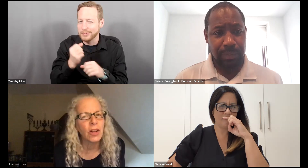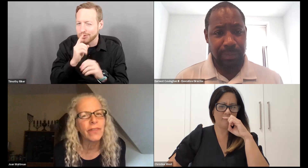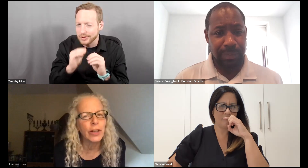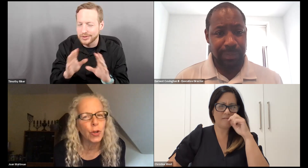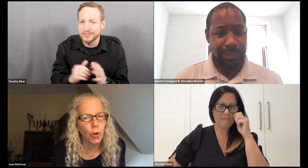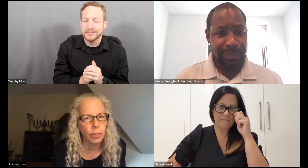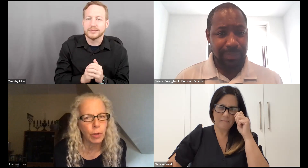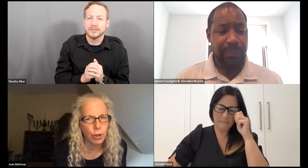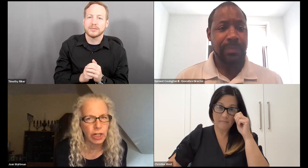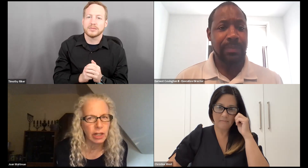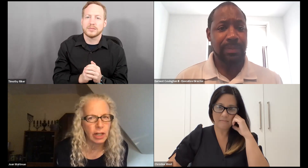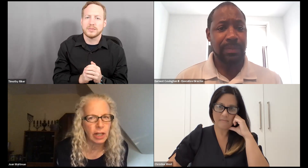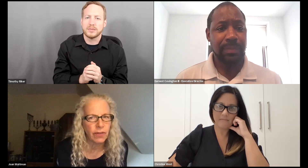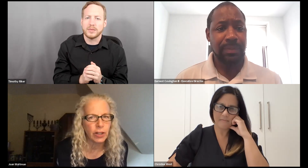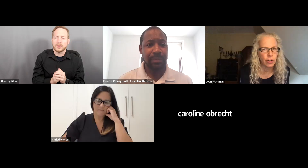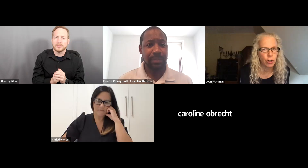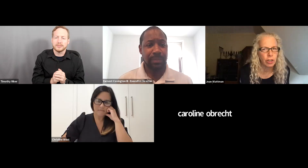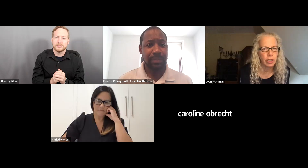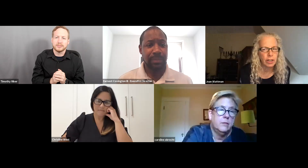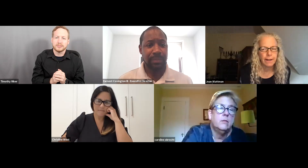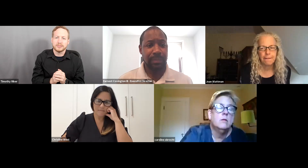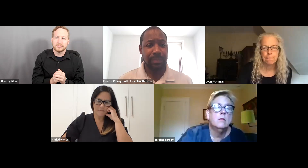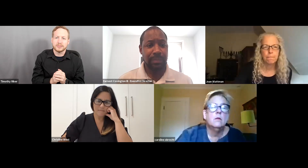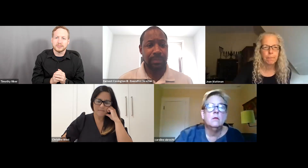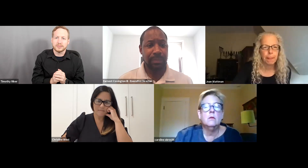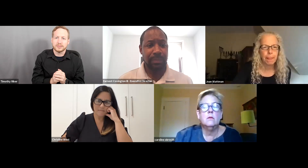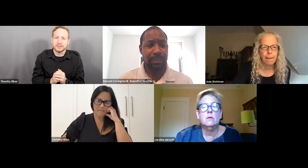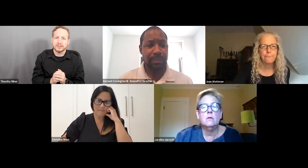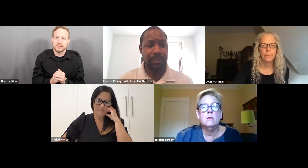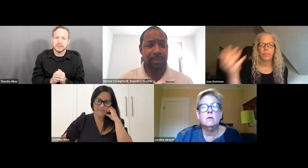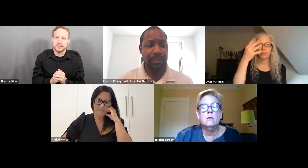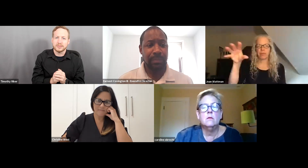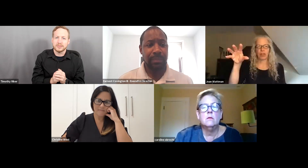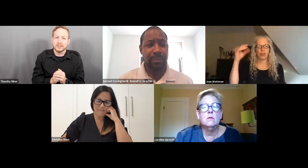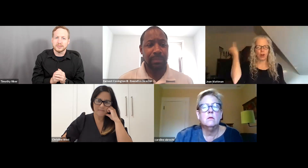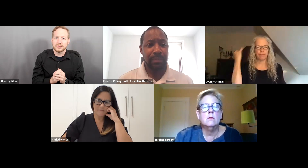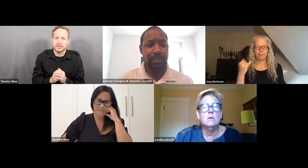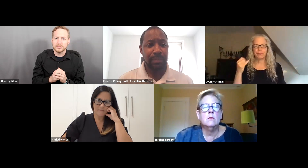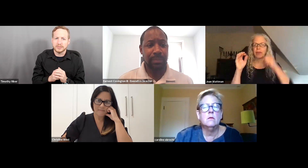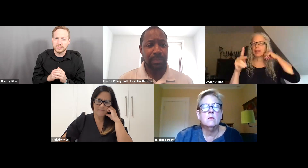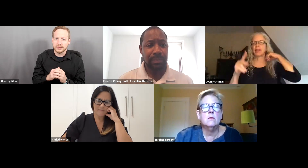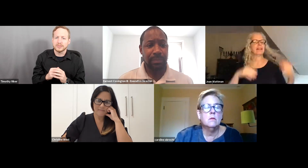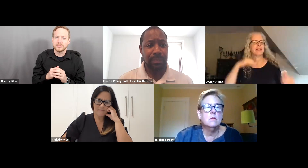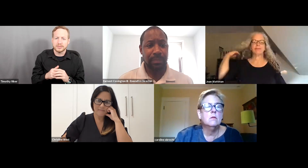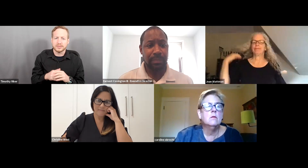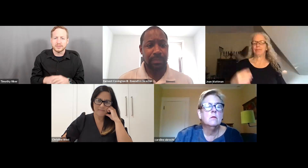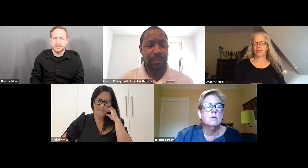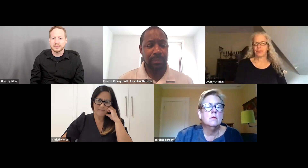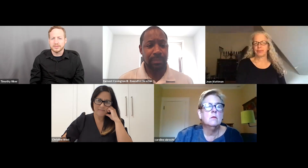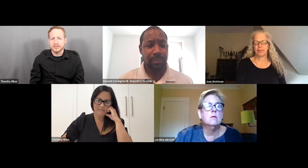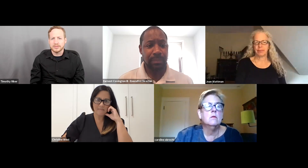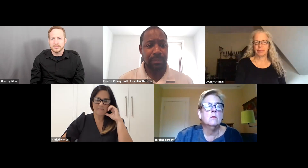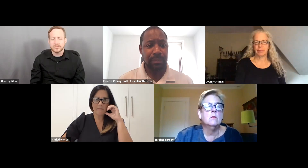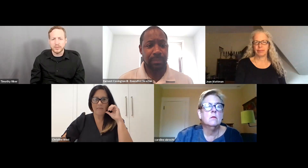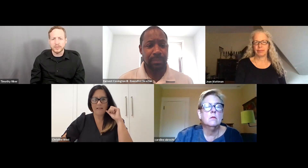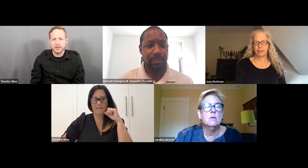want to clarify your motion, if I could. Can we spotlight Joan, please? Yes, ma'am. One moment.